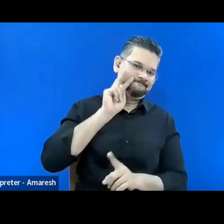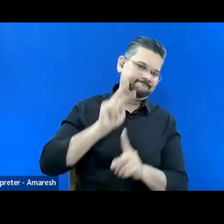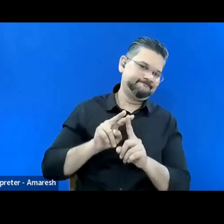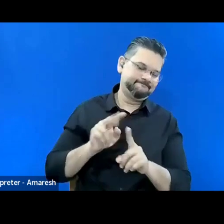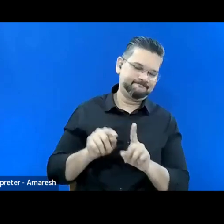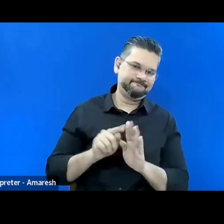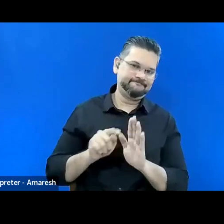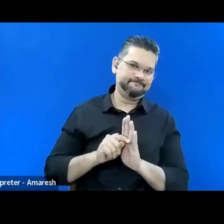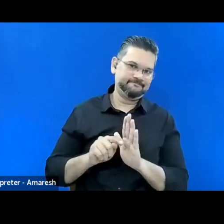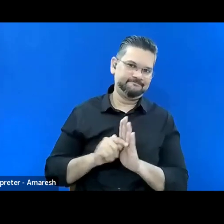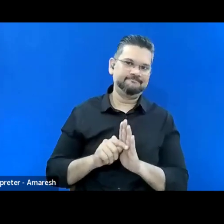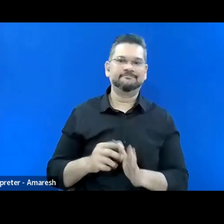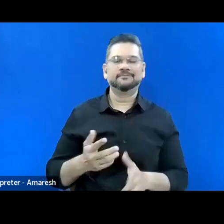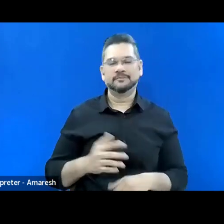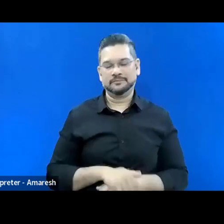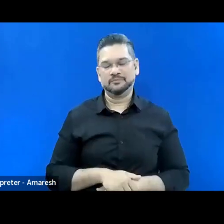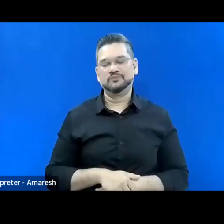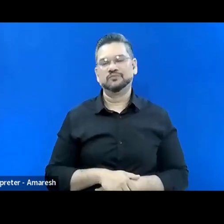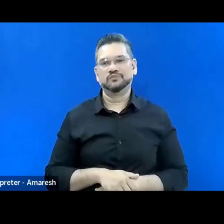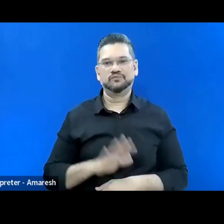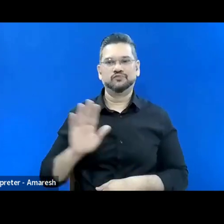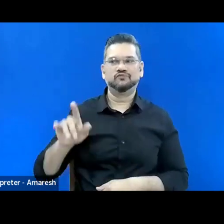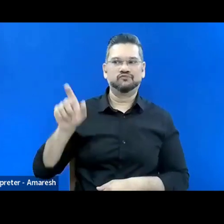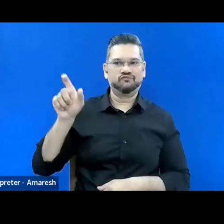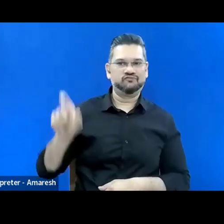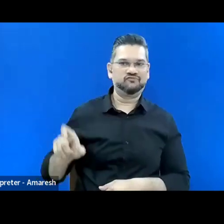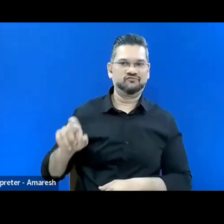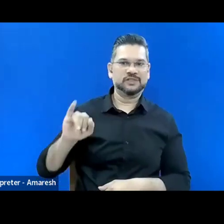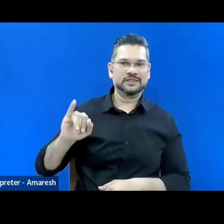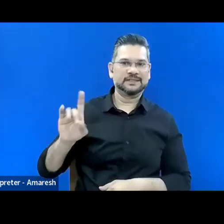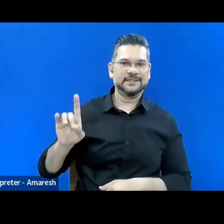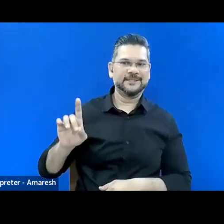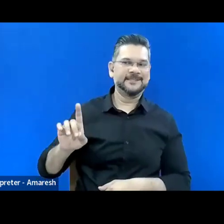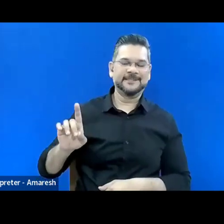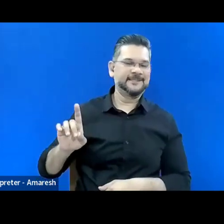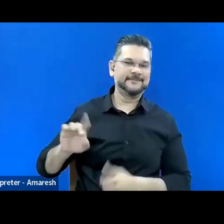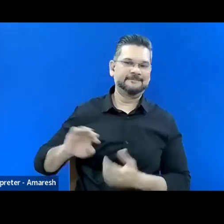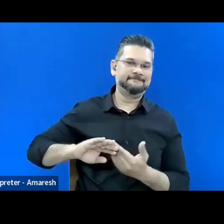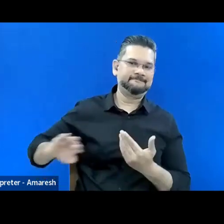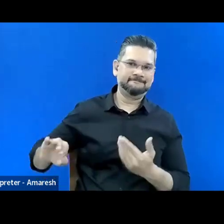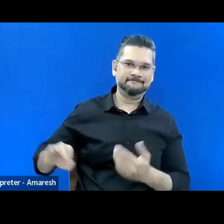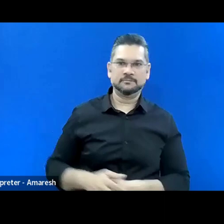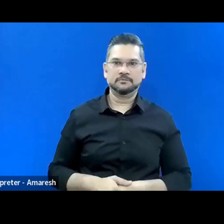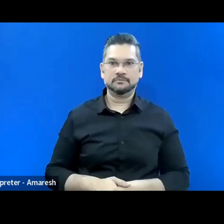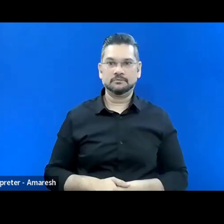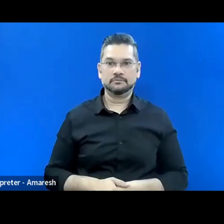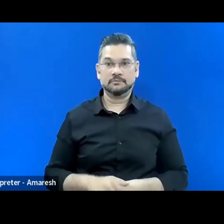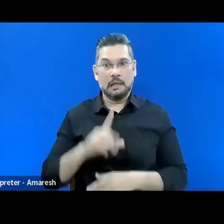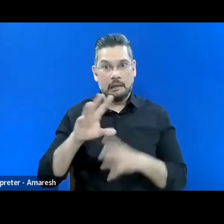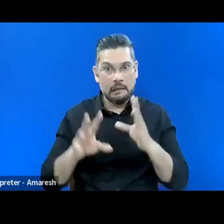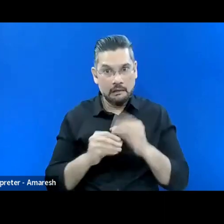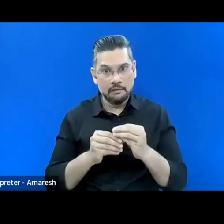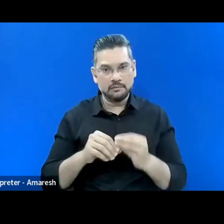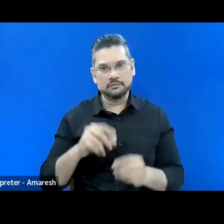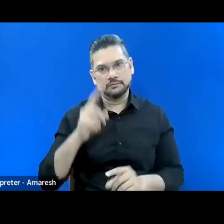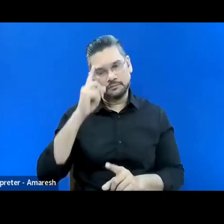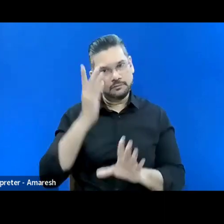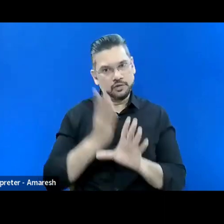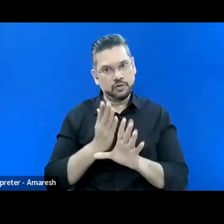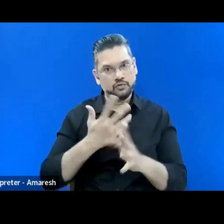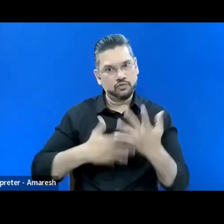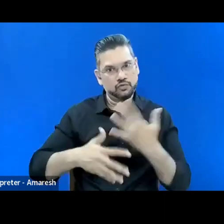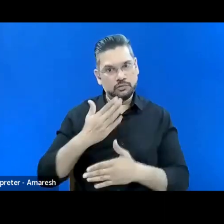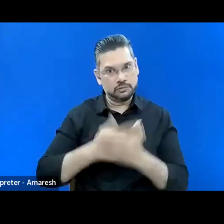And when it is incorporated with psychosocial disabilities like me, it becomes another layer of